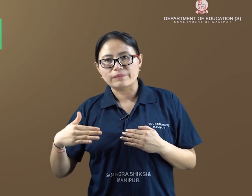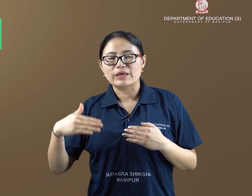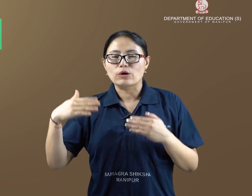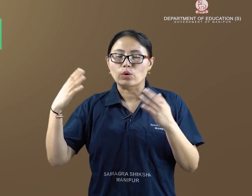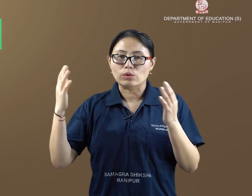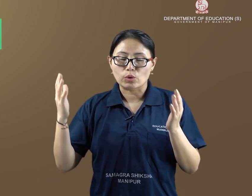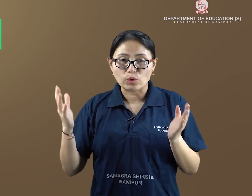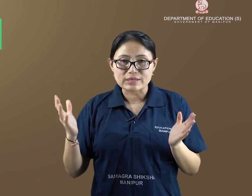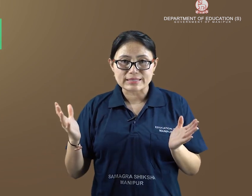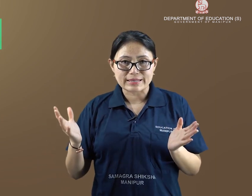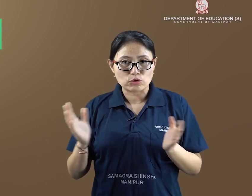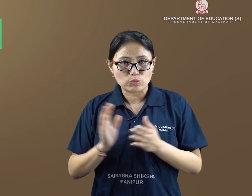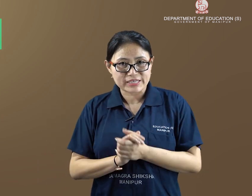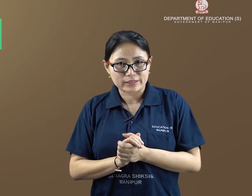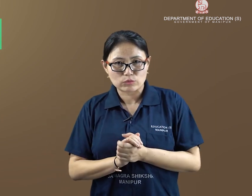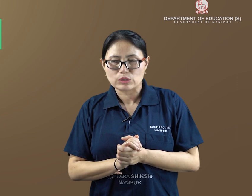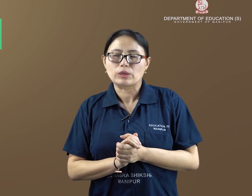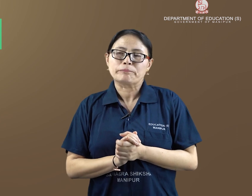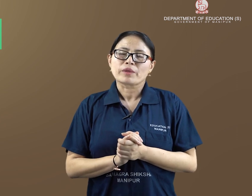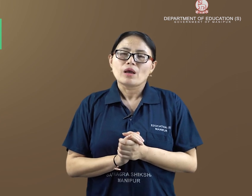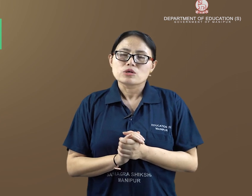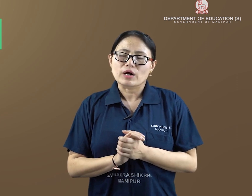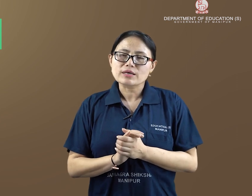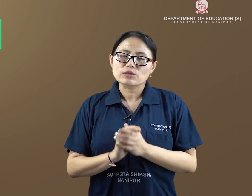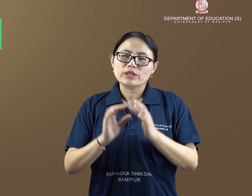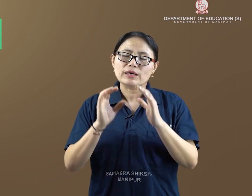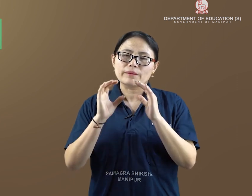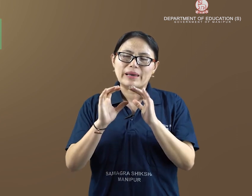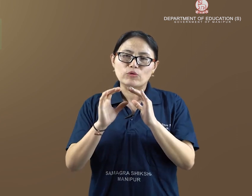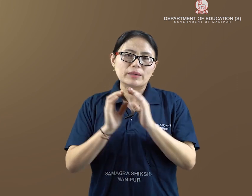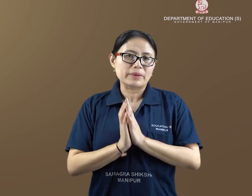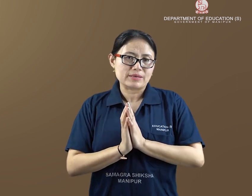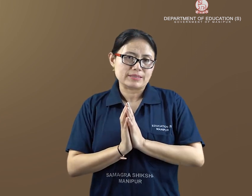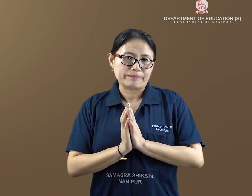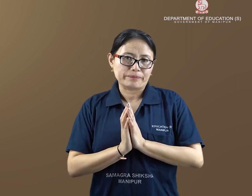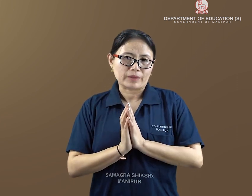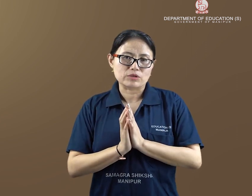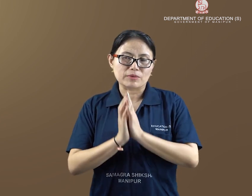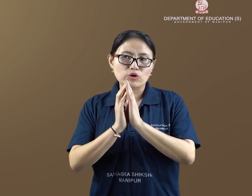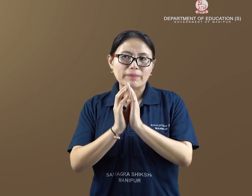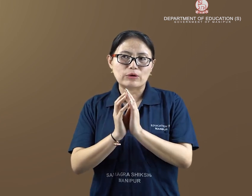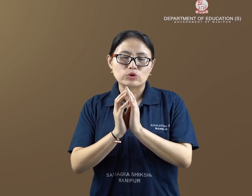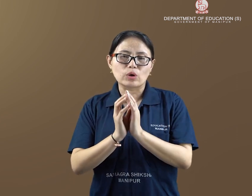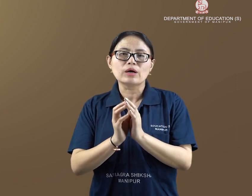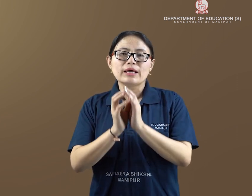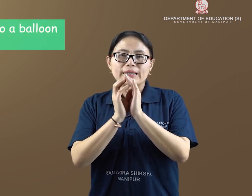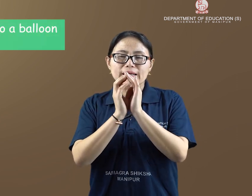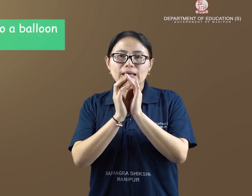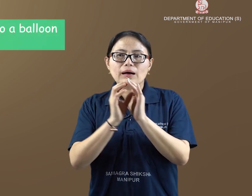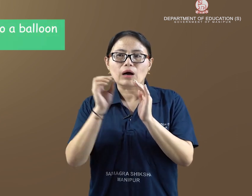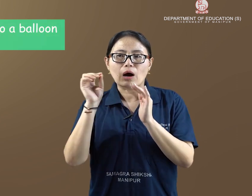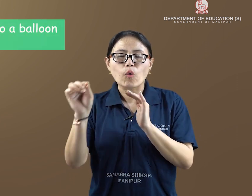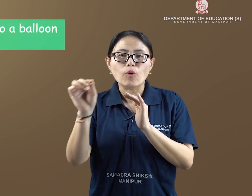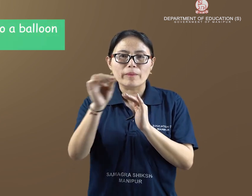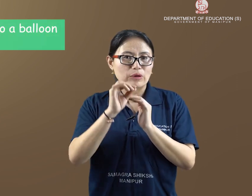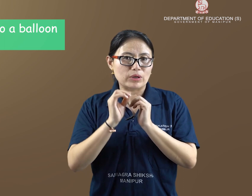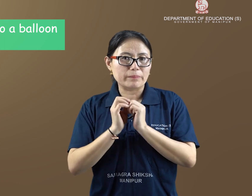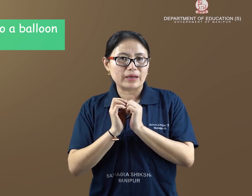then on all sides adu mung sek tong sikom so angang sa noida balloon nam pira se haje madu gi balloon do nang na aho ba balloon nam pira ga